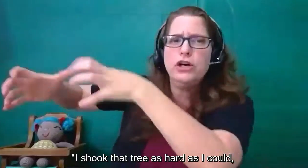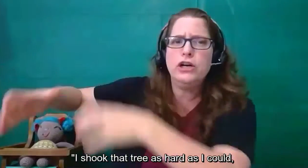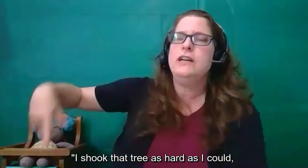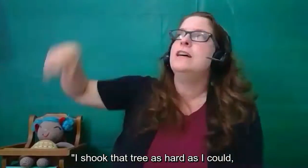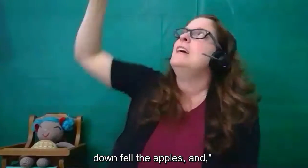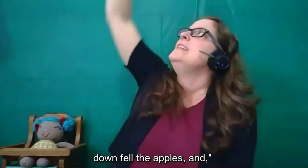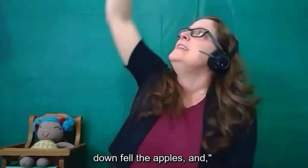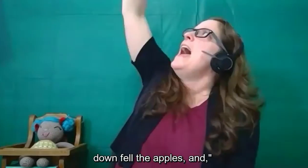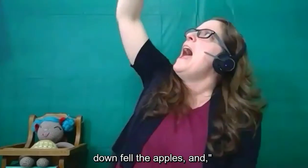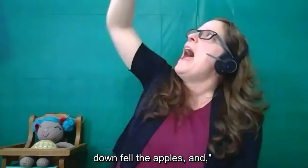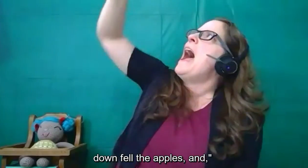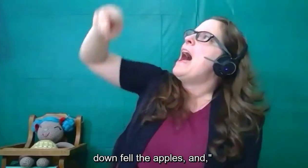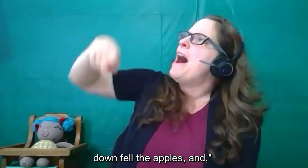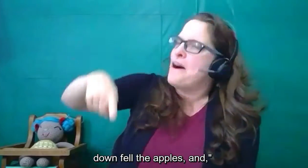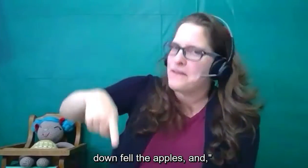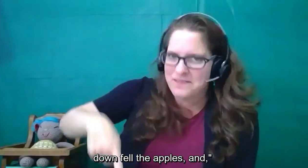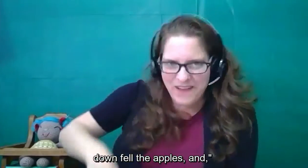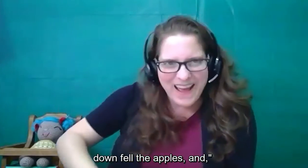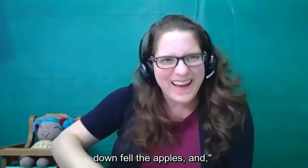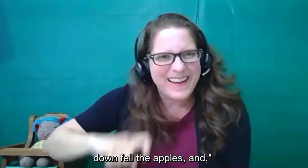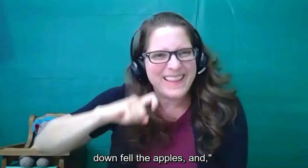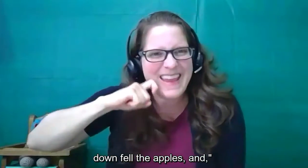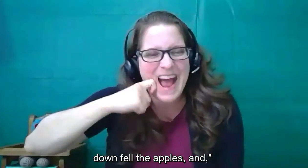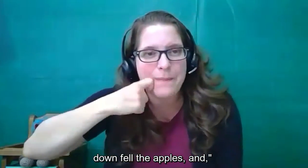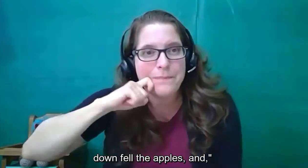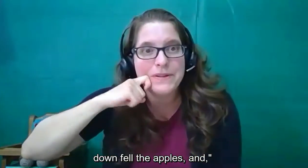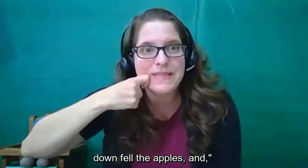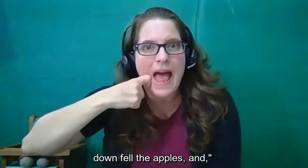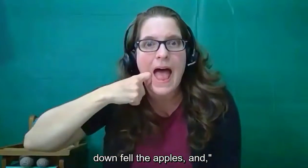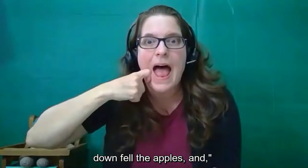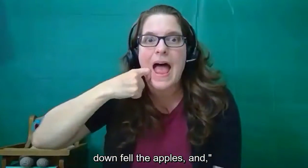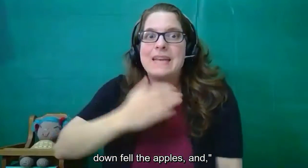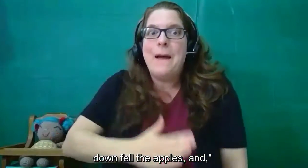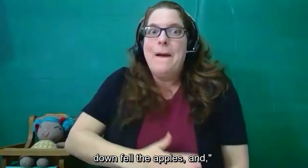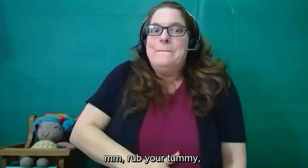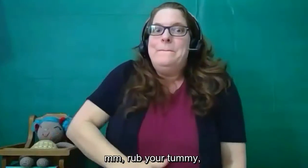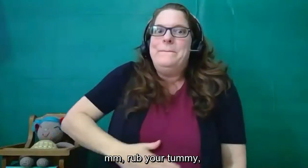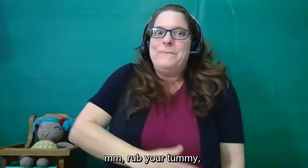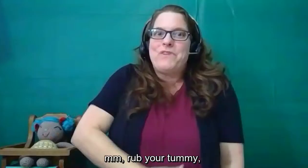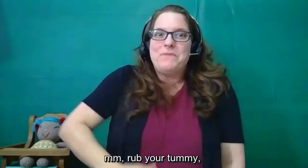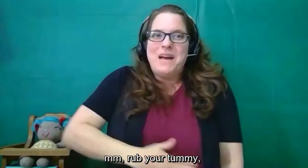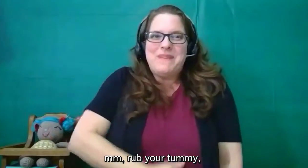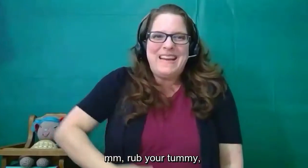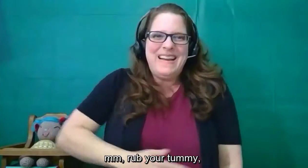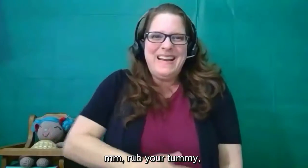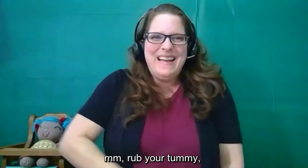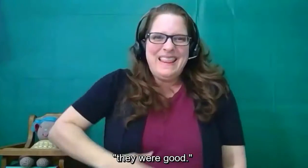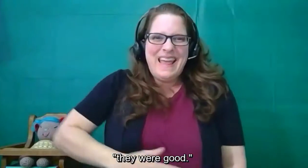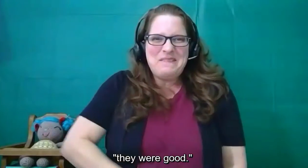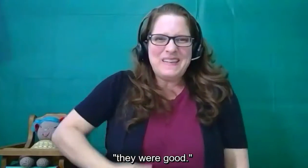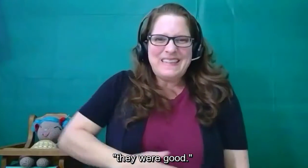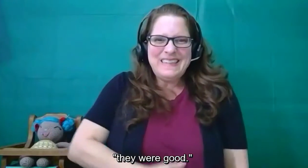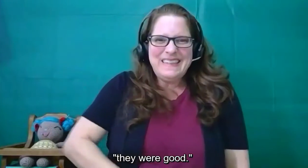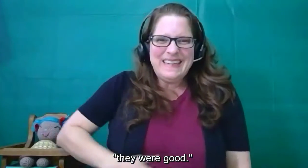could. Down fell the apples and rub your tummy. They were